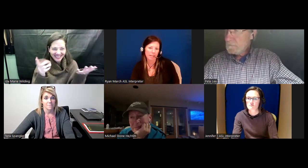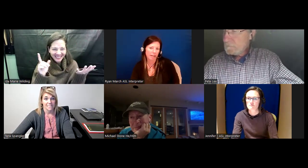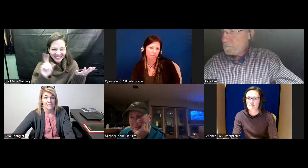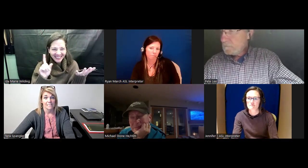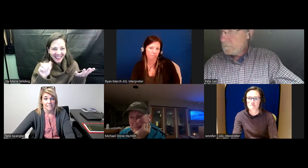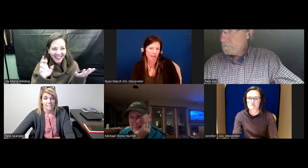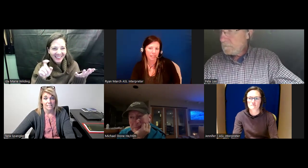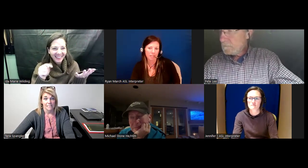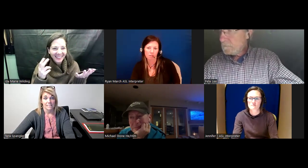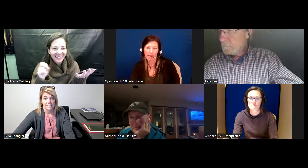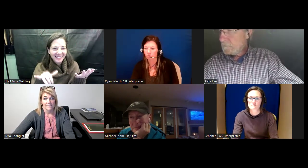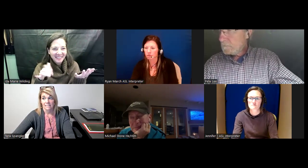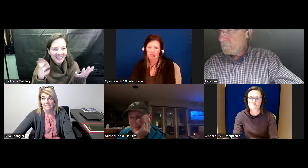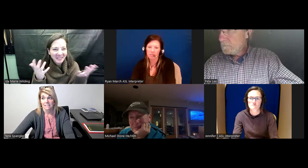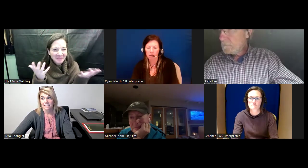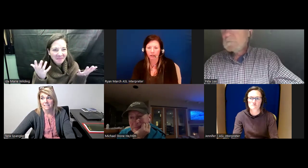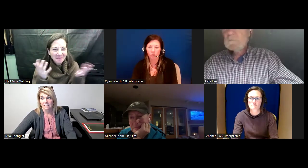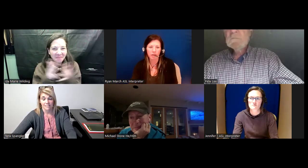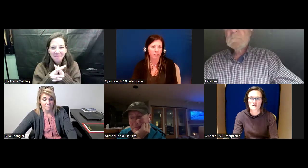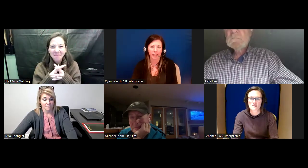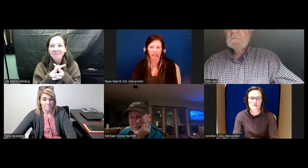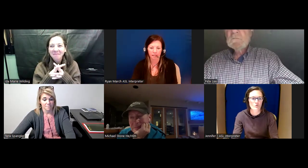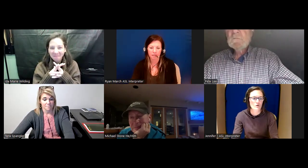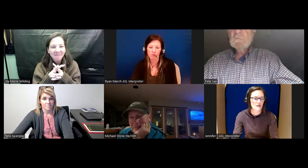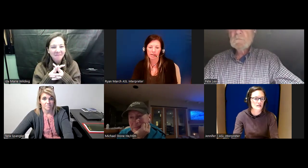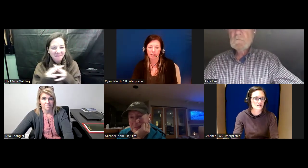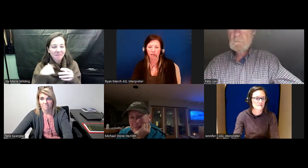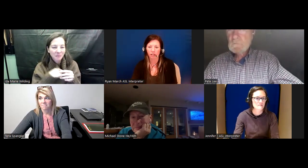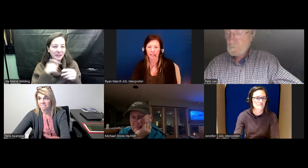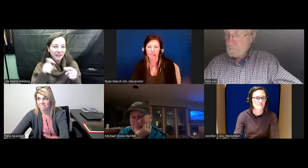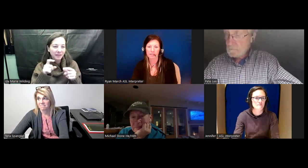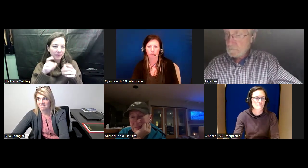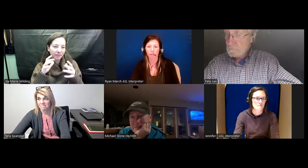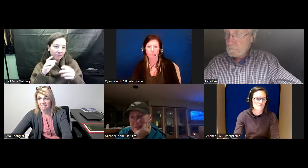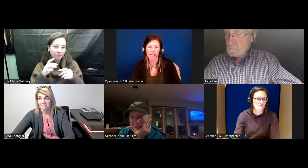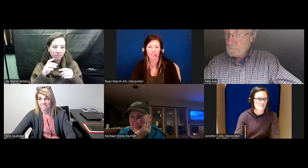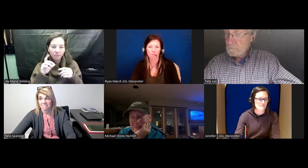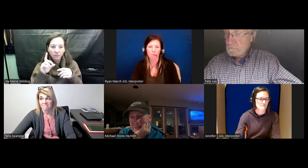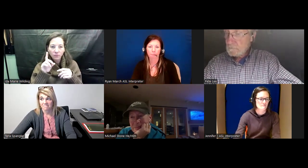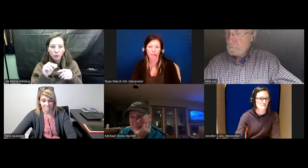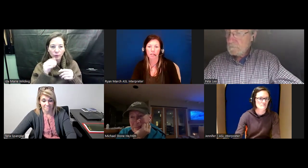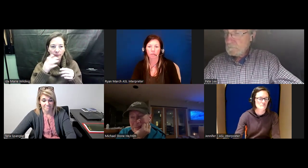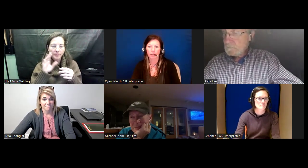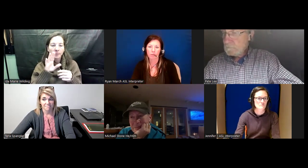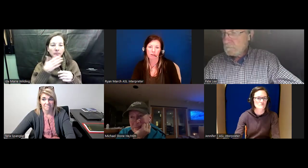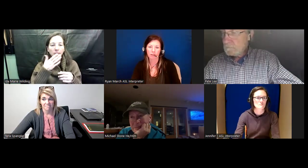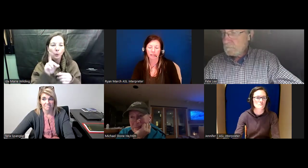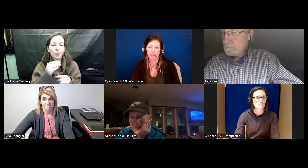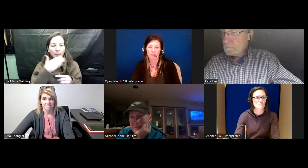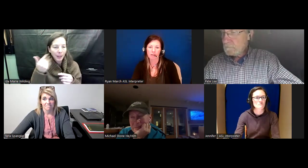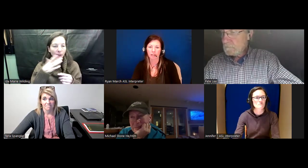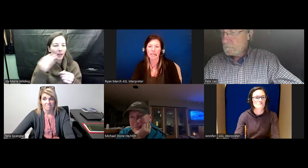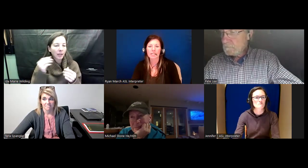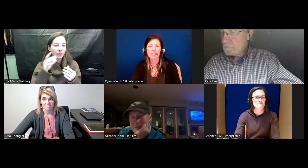are deaf, blind around Colorado. Where are they? Where are they? Deaf or blind? Like where are they